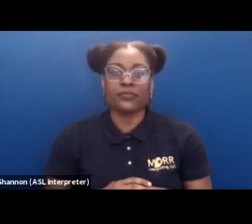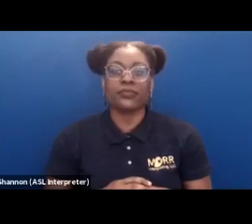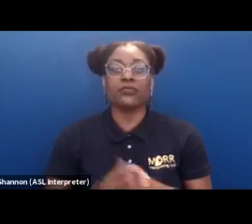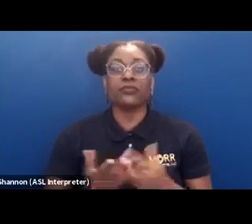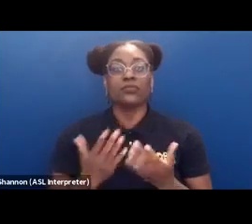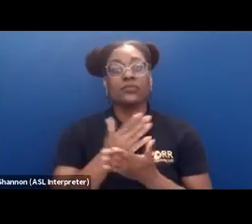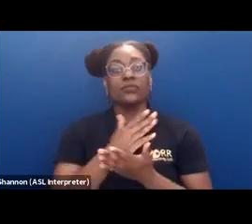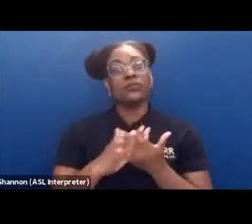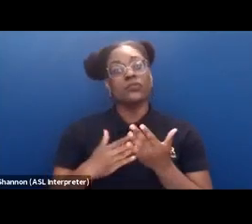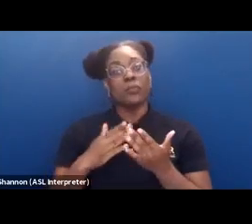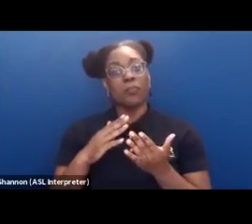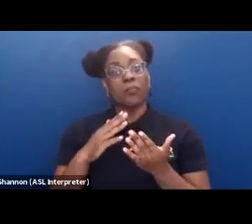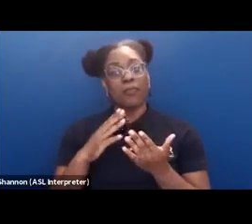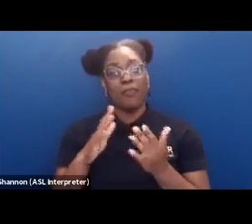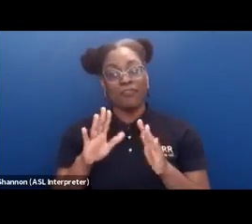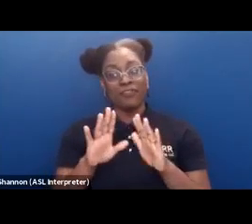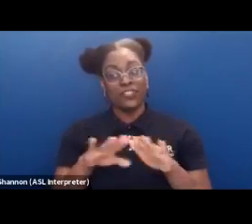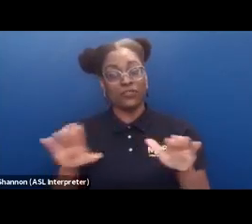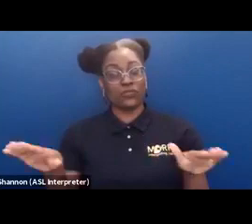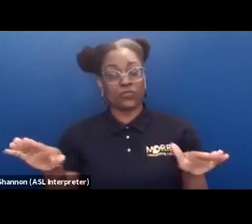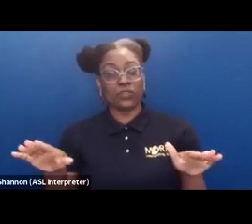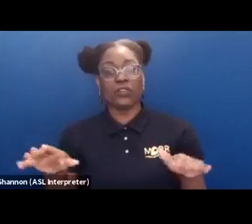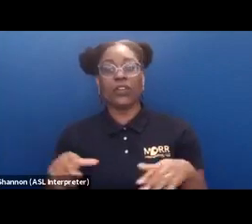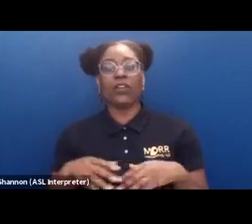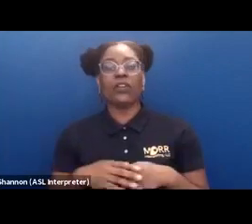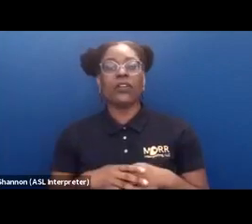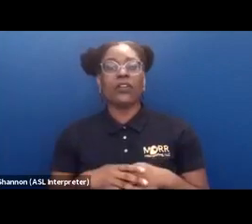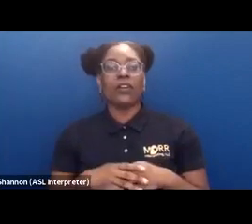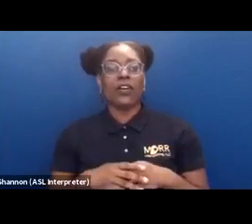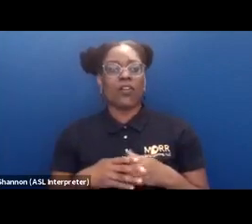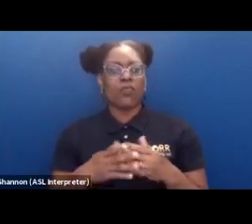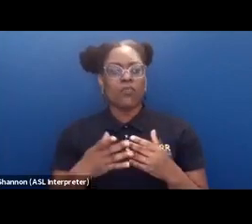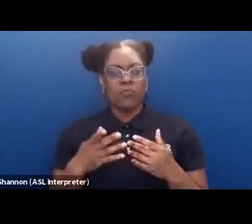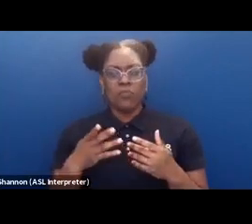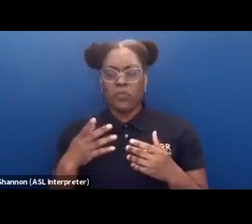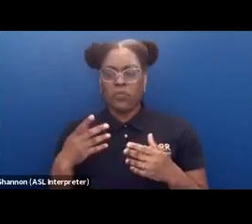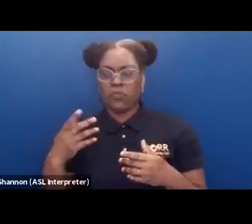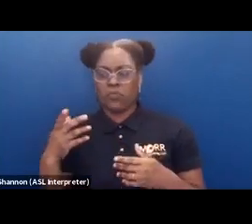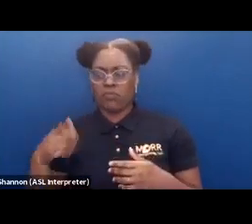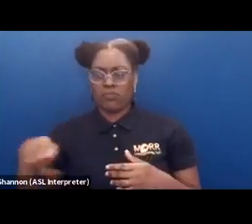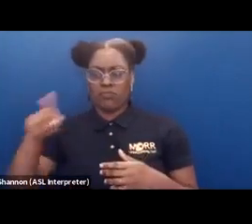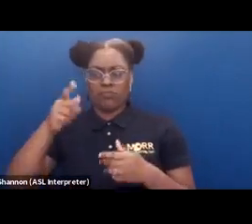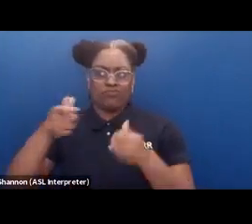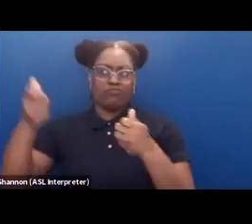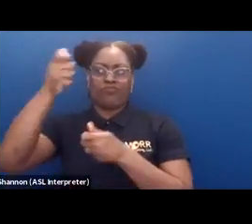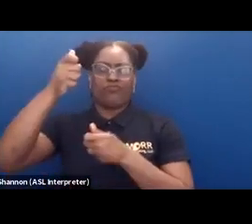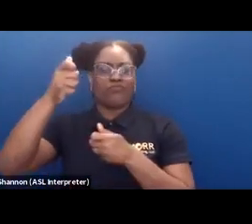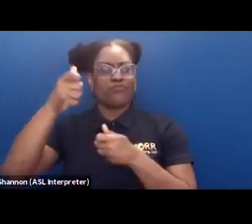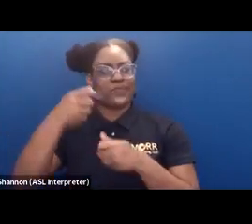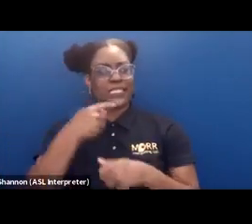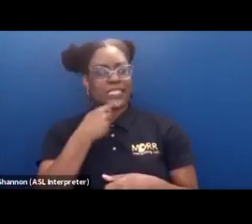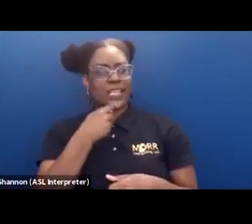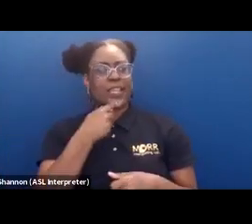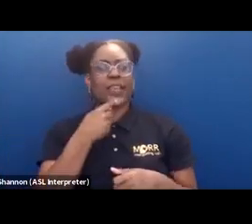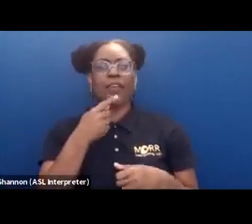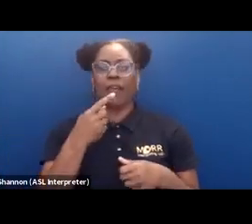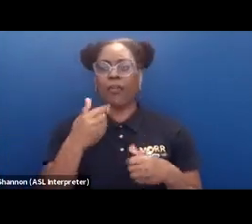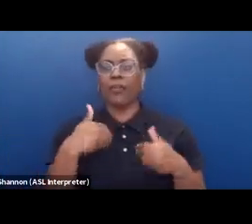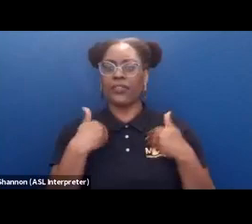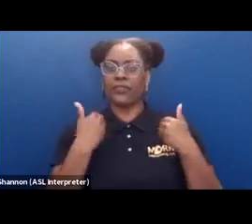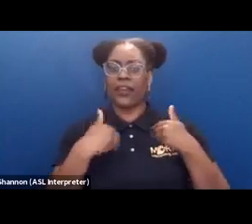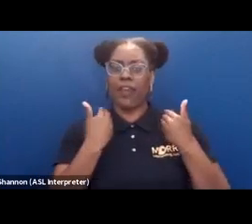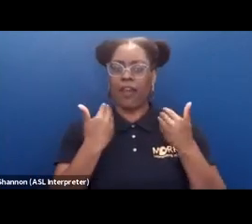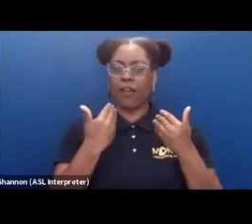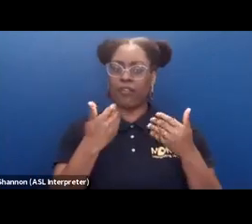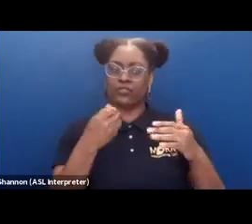children some of these children it's been justified, especially in the juvenile detention centers, to keep these children